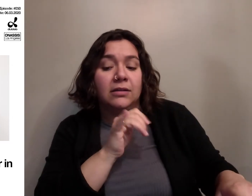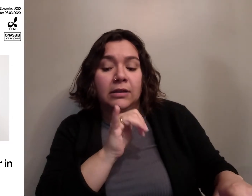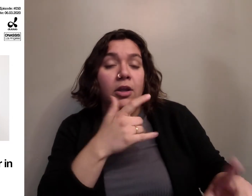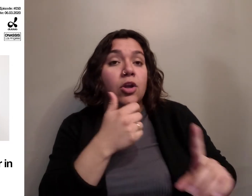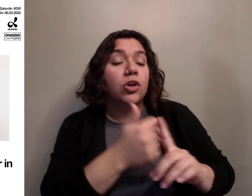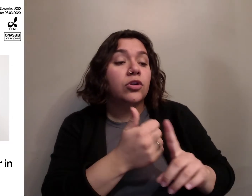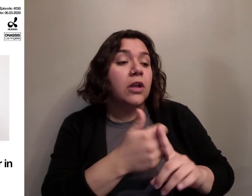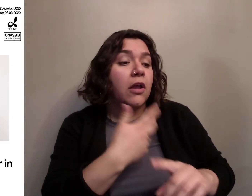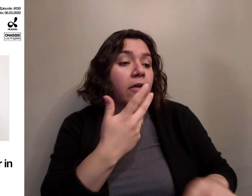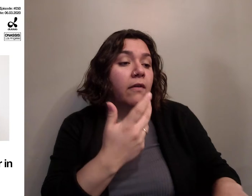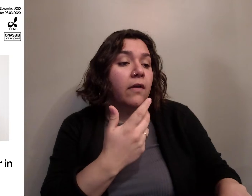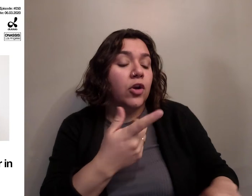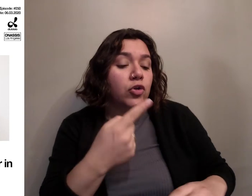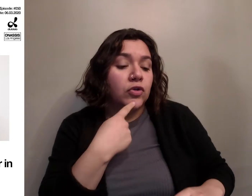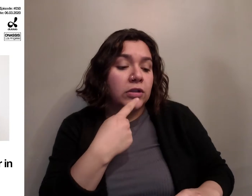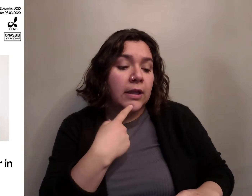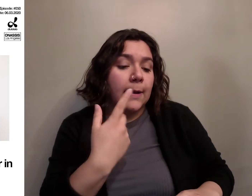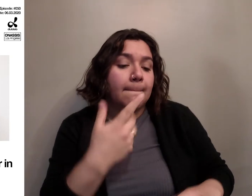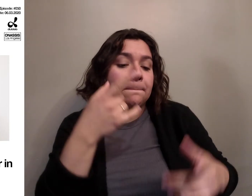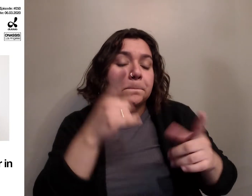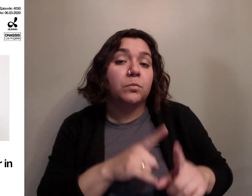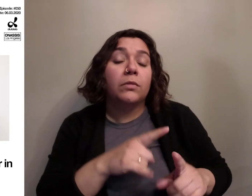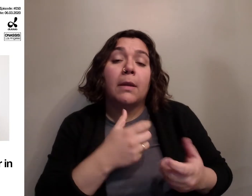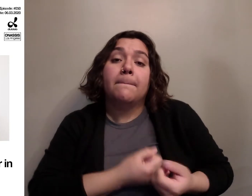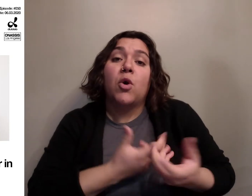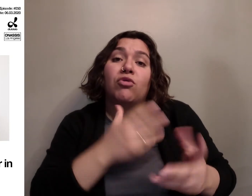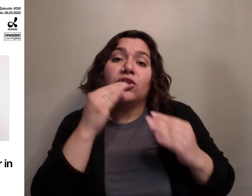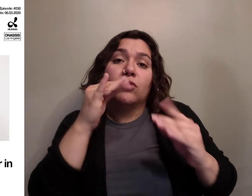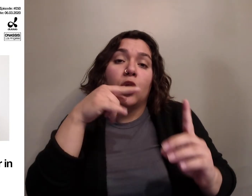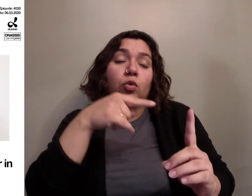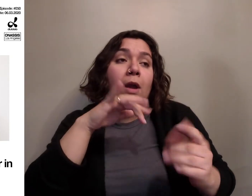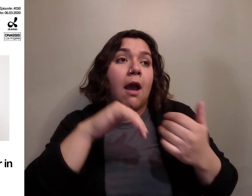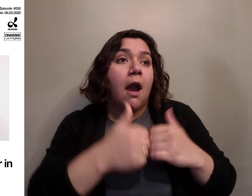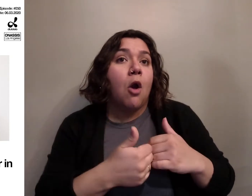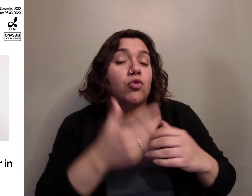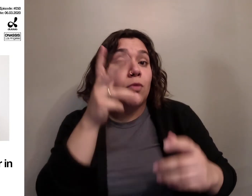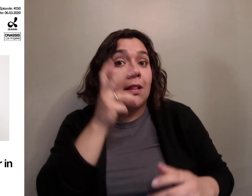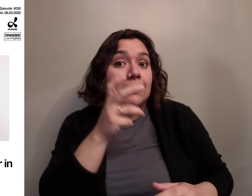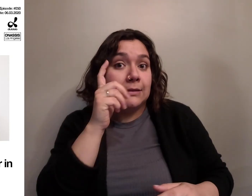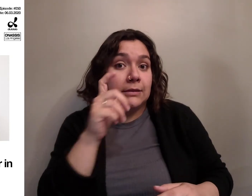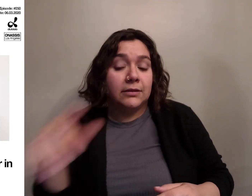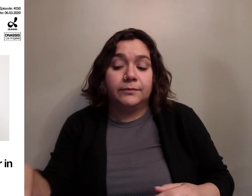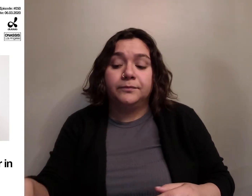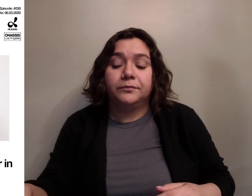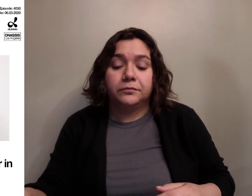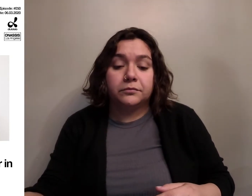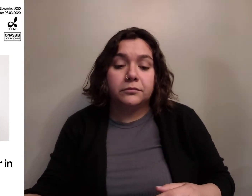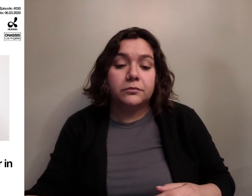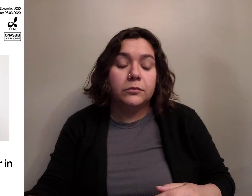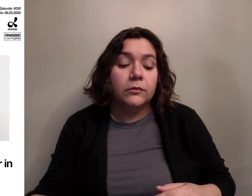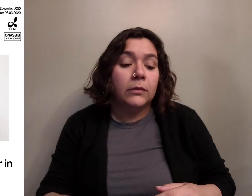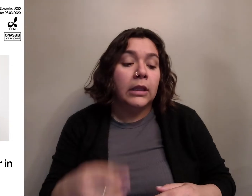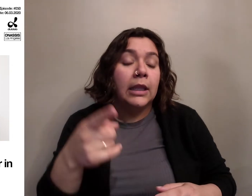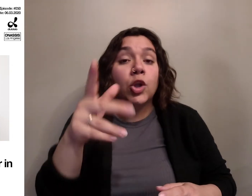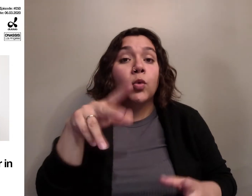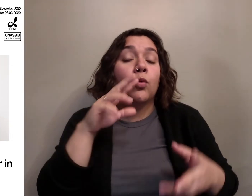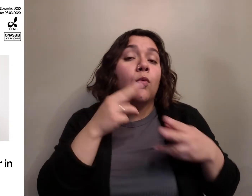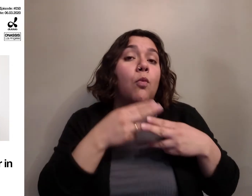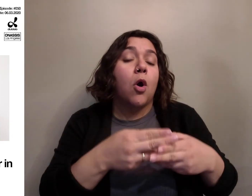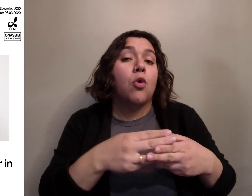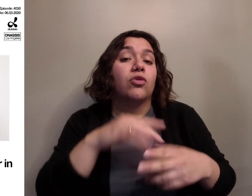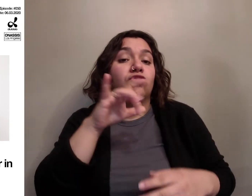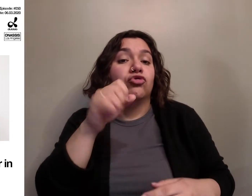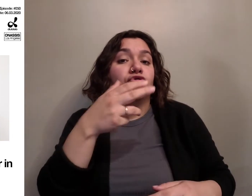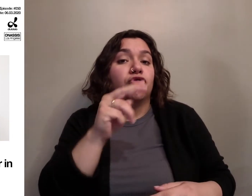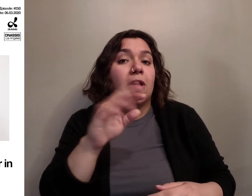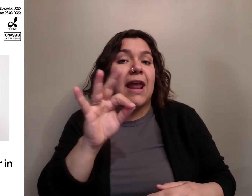was a fantastic response. You said that poetry taught you how to